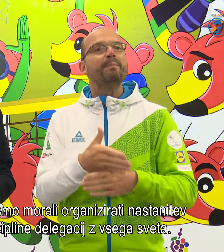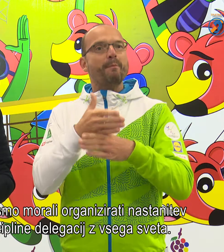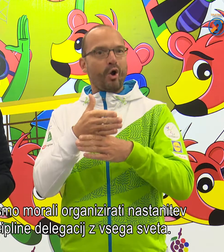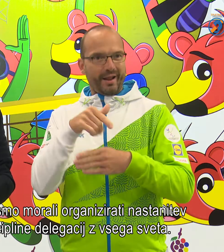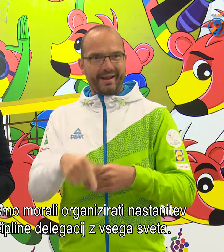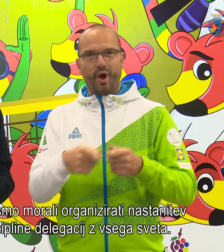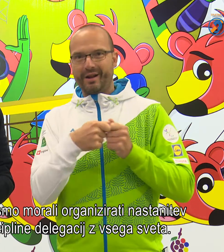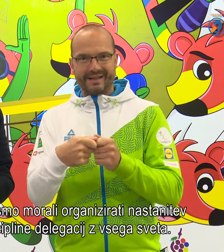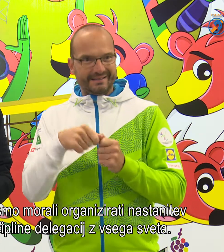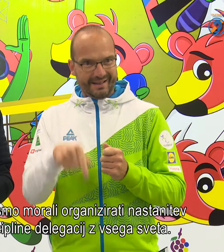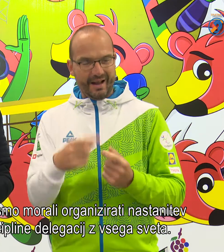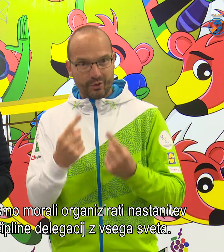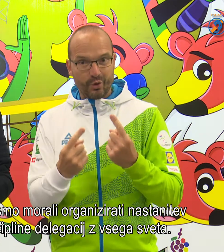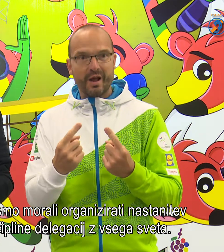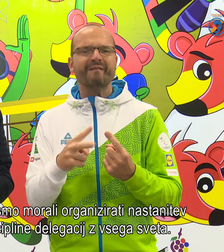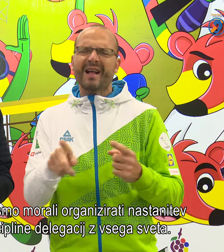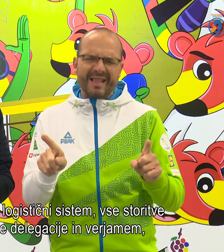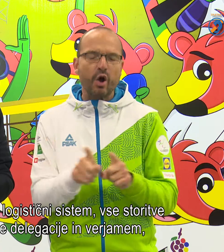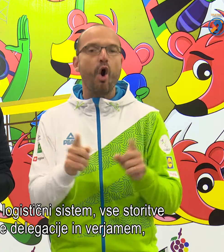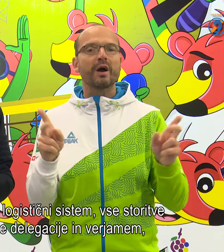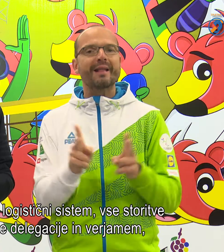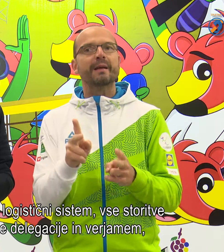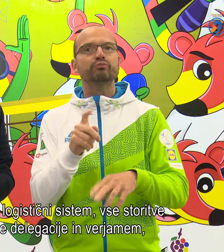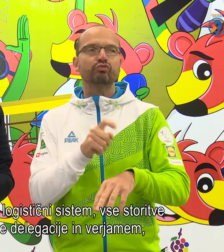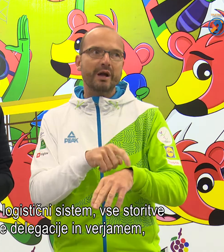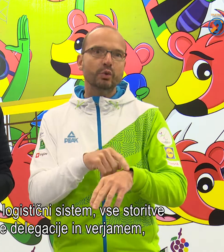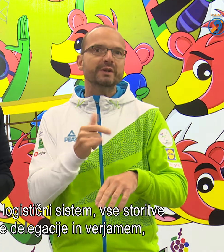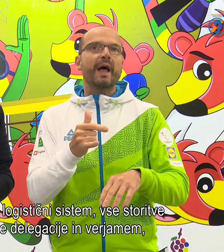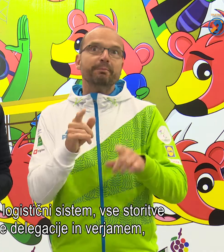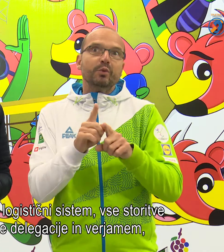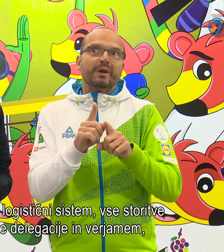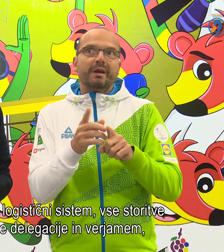organized in too short time.